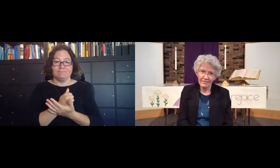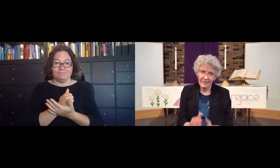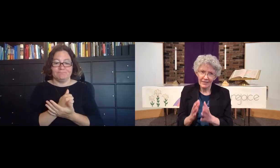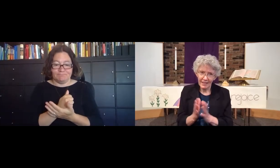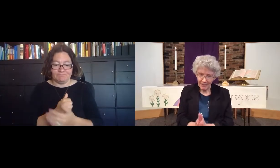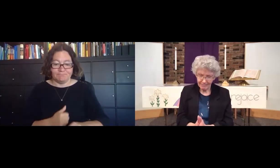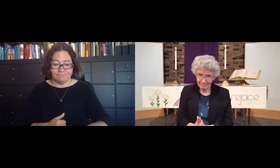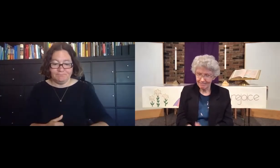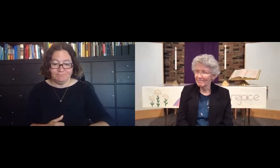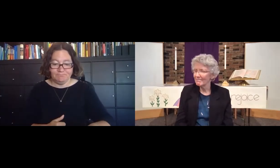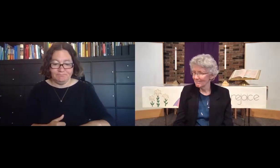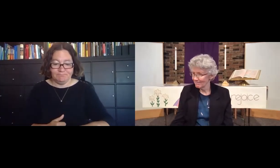say, amen.